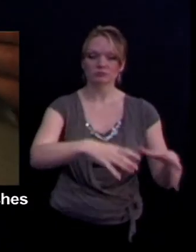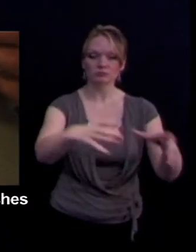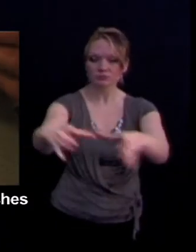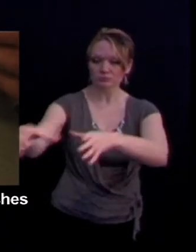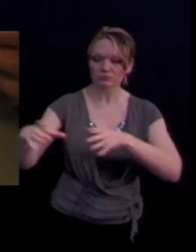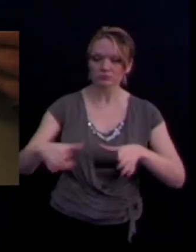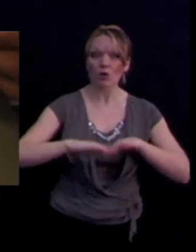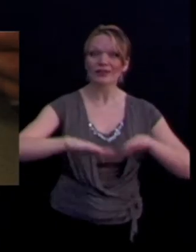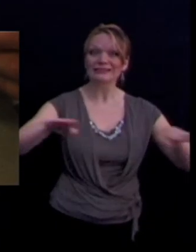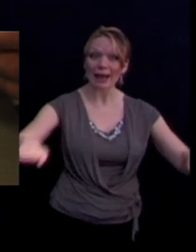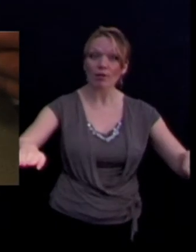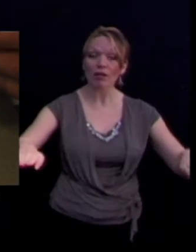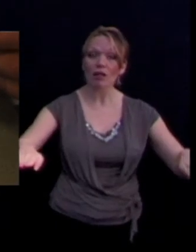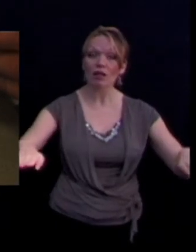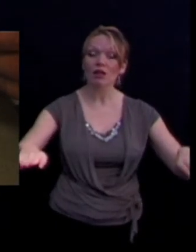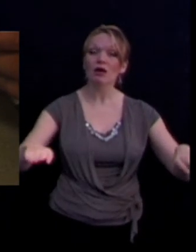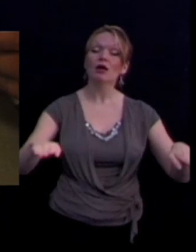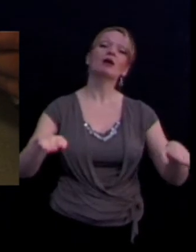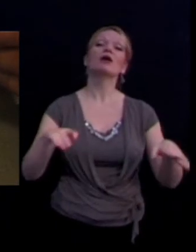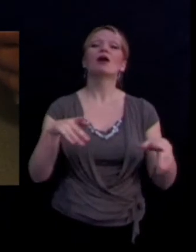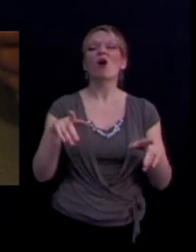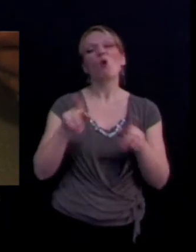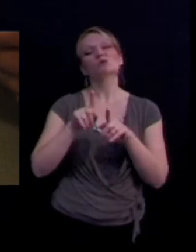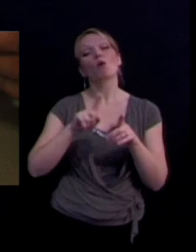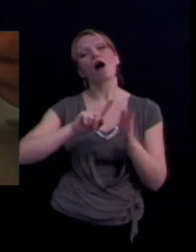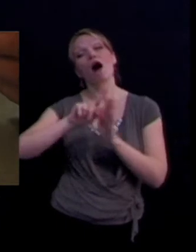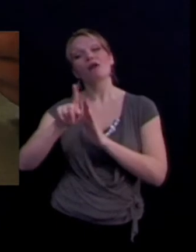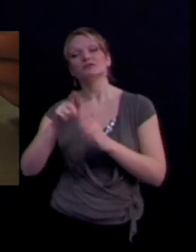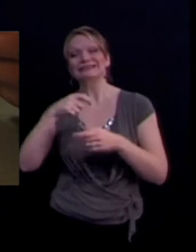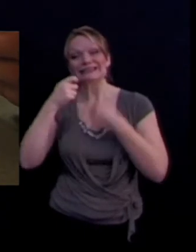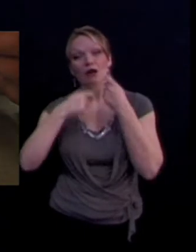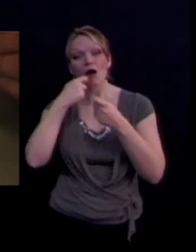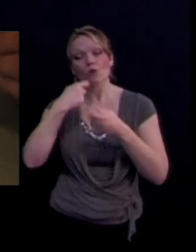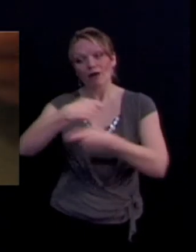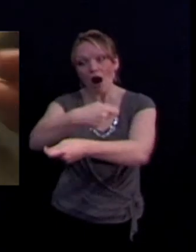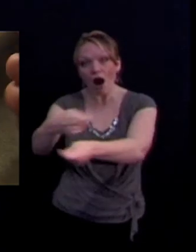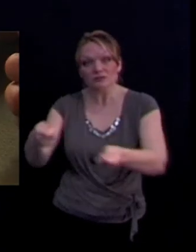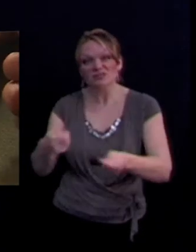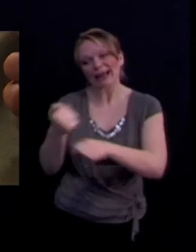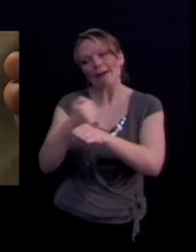table together. Gambling at cards was a popular after-dinner pastime.